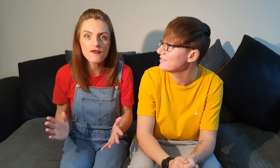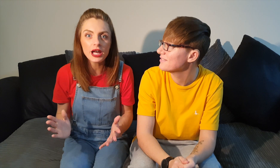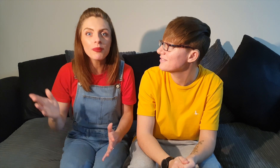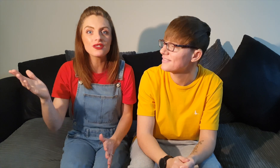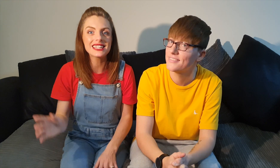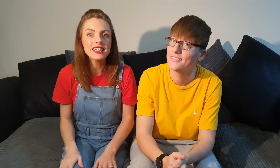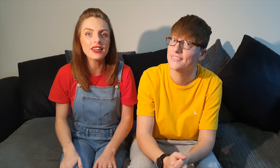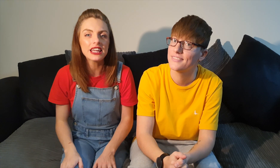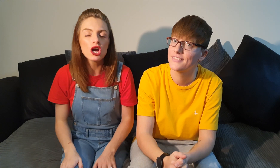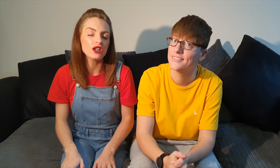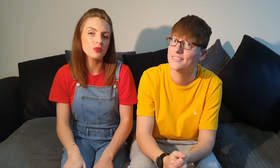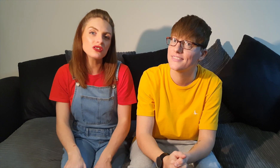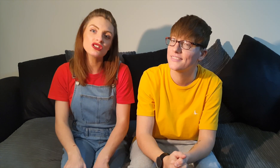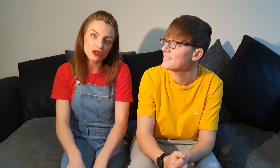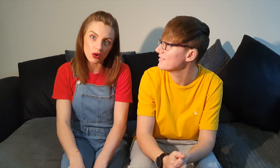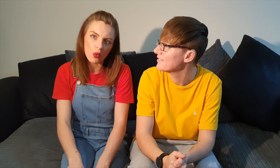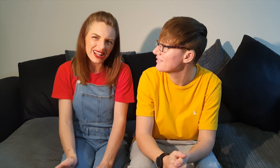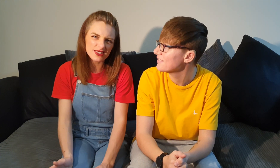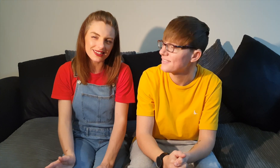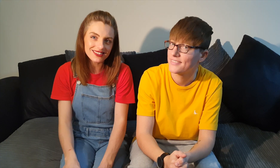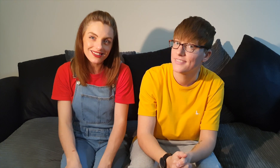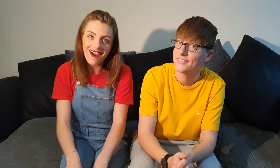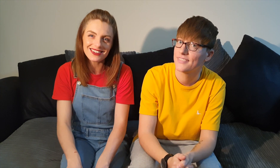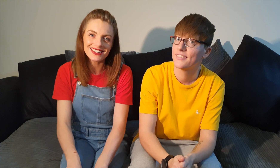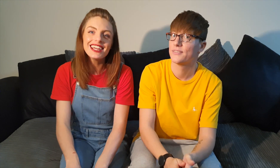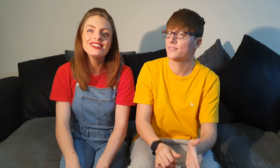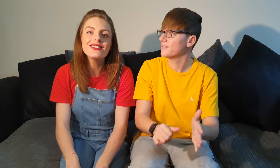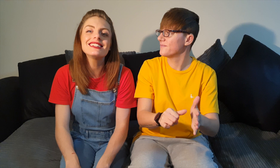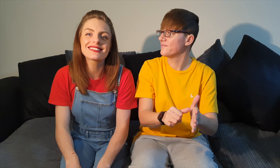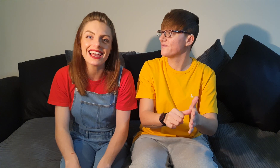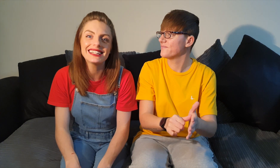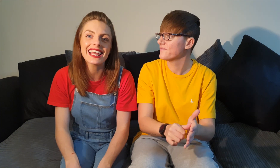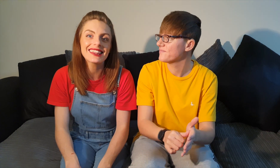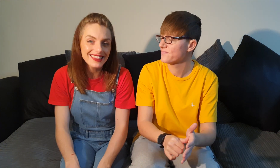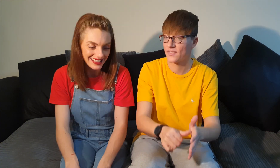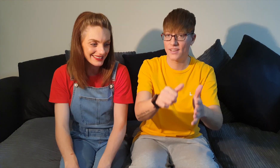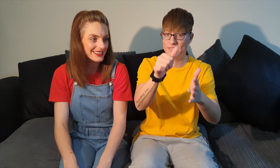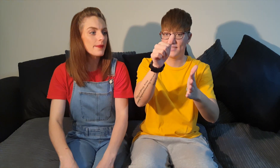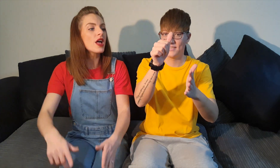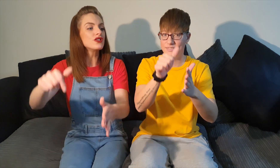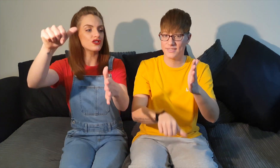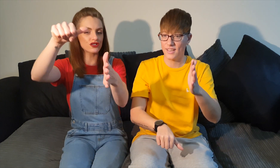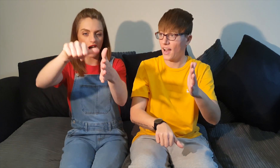film on TV, and you wanted to know when does it start, you can sign like this.